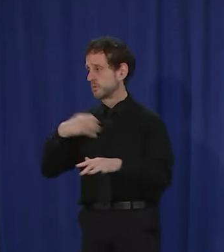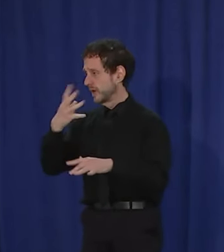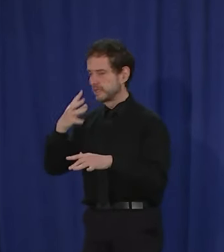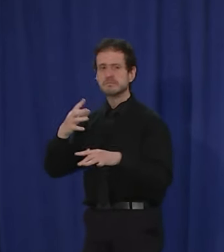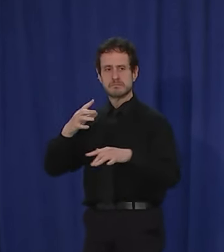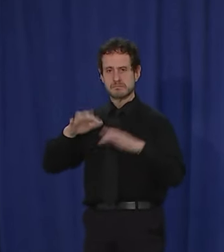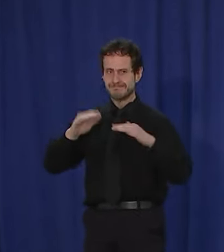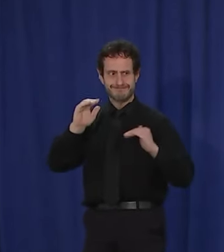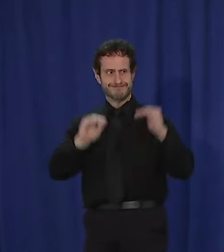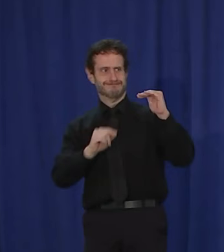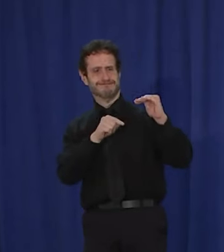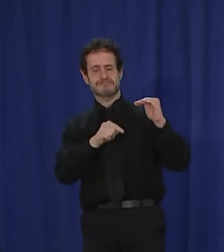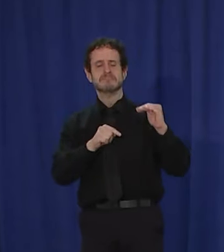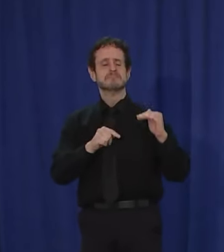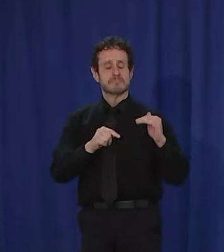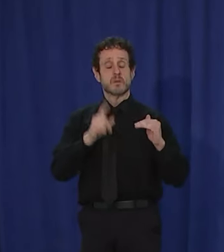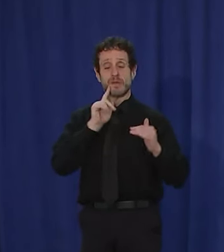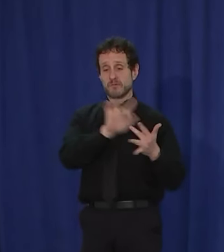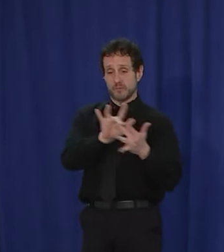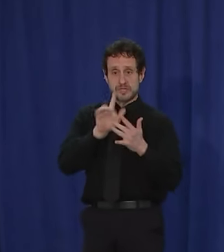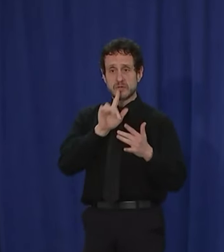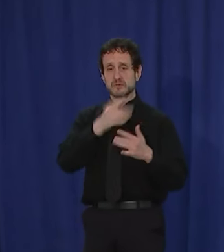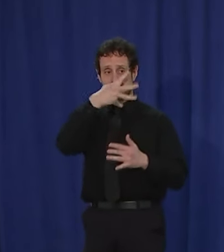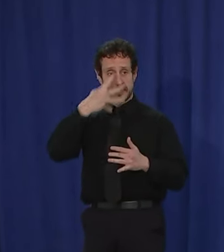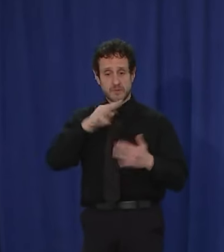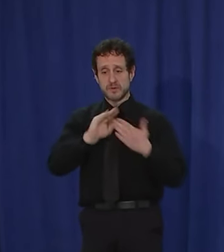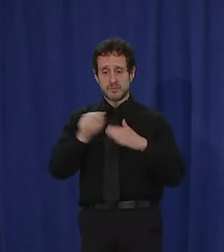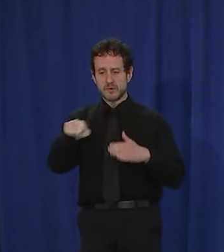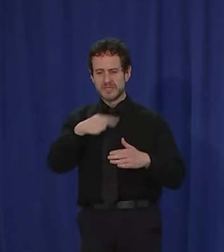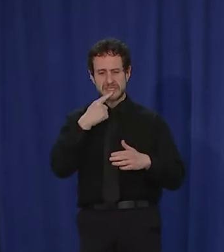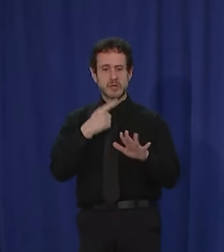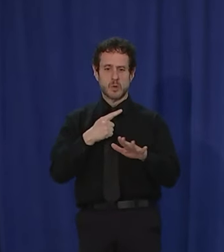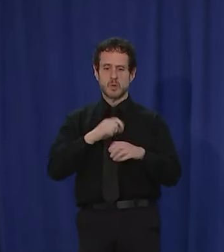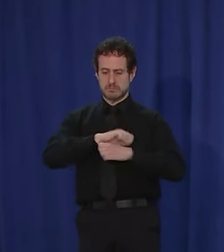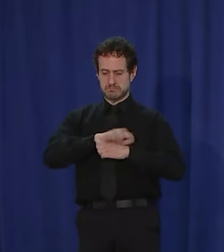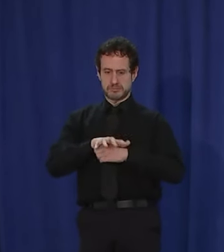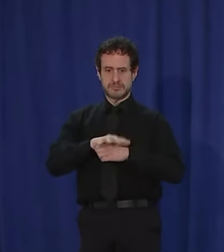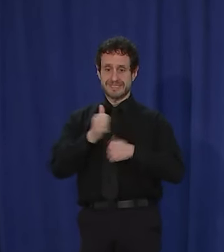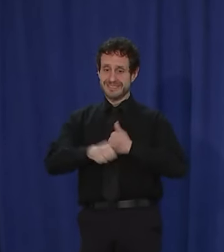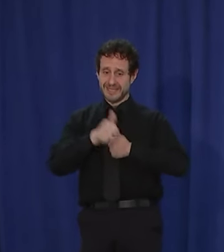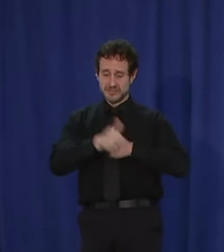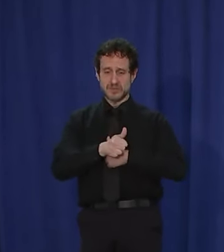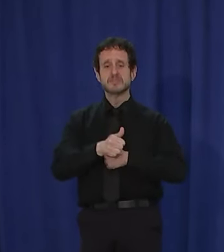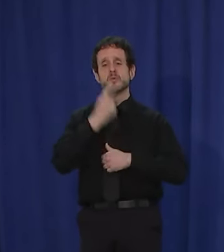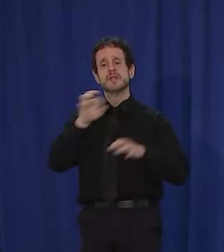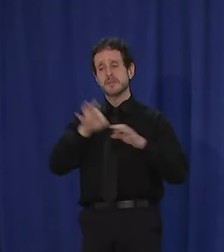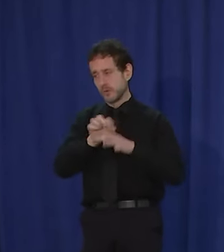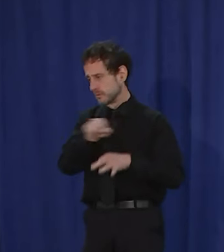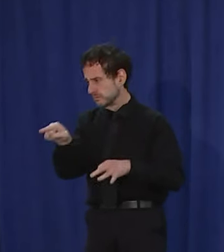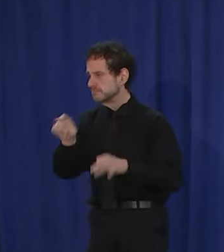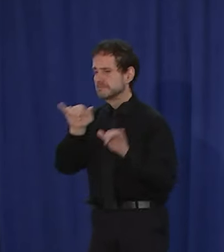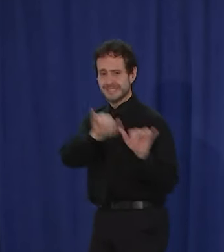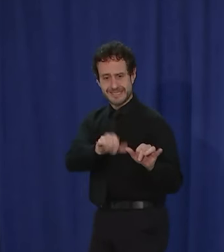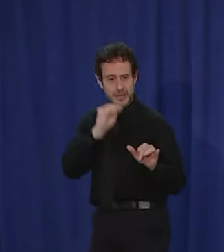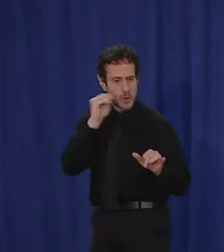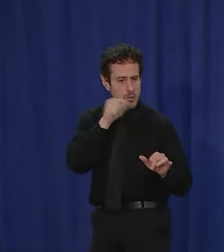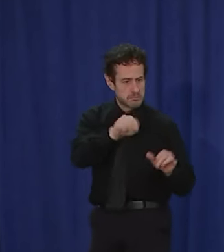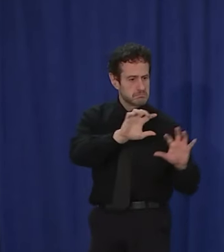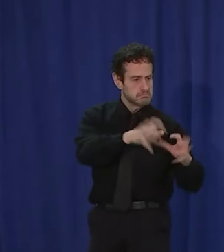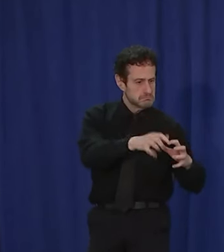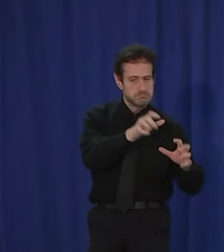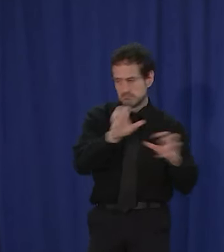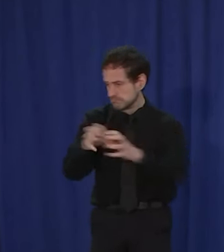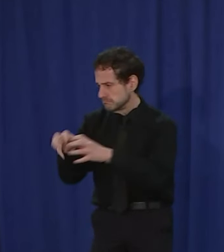refugee communities to talk to them about the dangers of the virus, why staying at home matters, and what they can do to